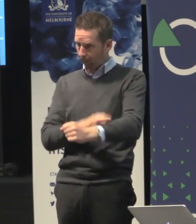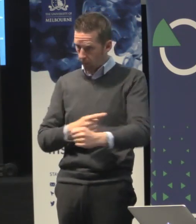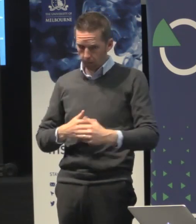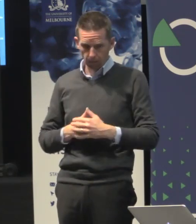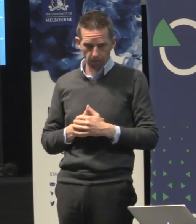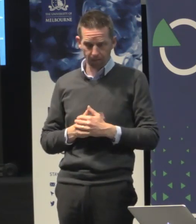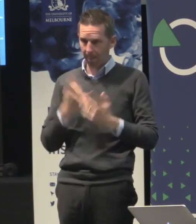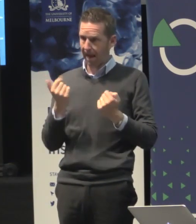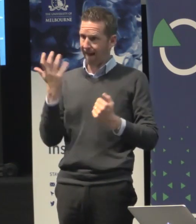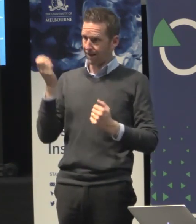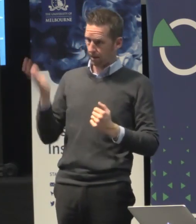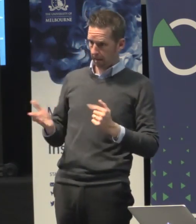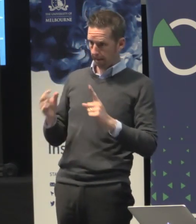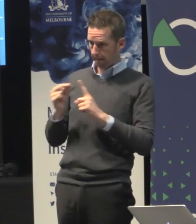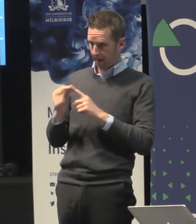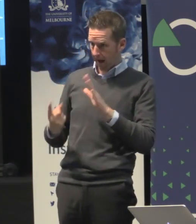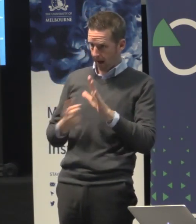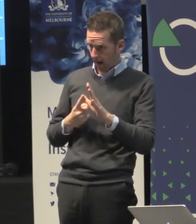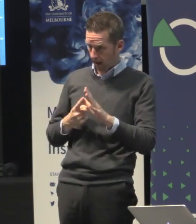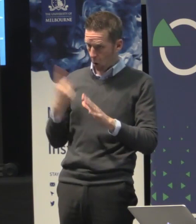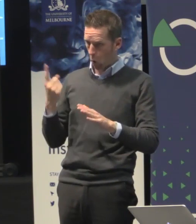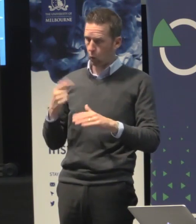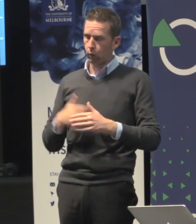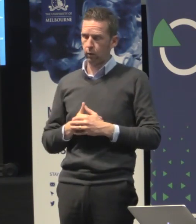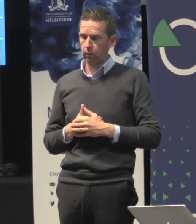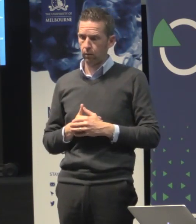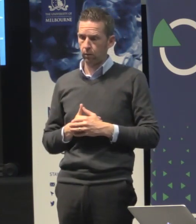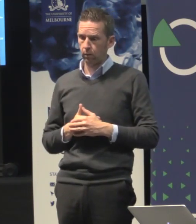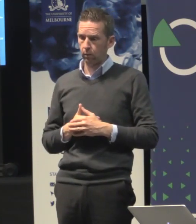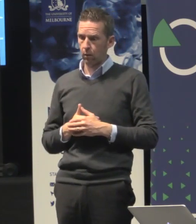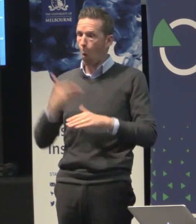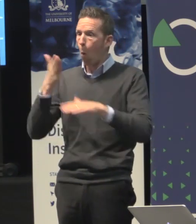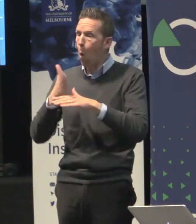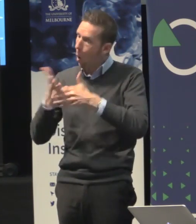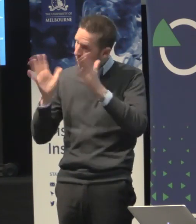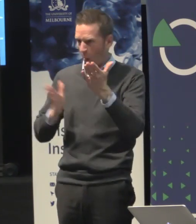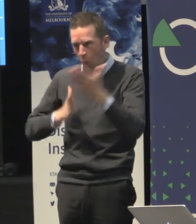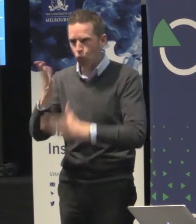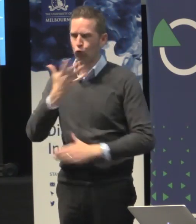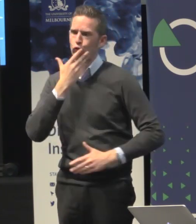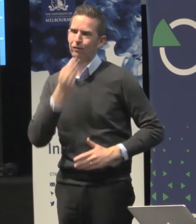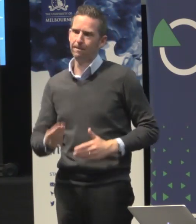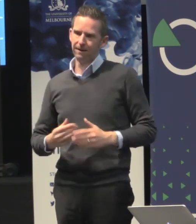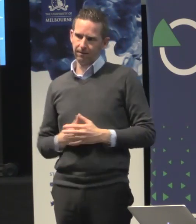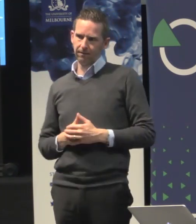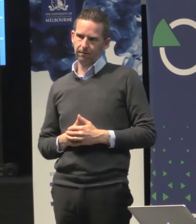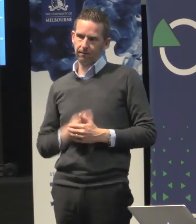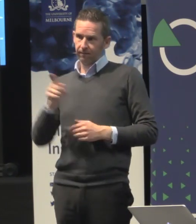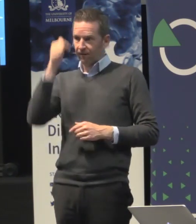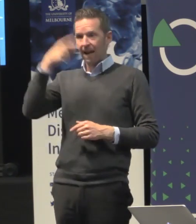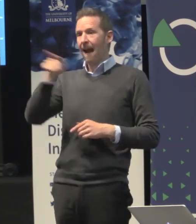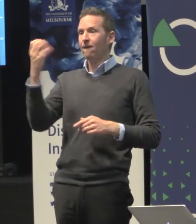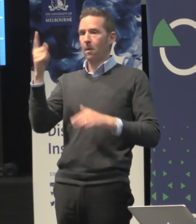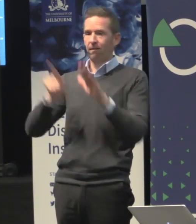than a PA who is working through Christmas when everyone else is